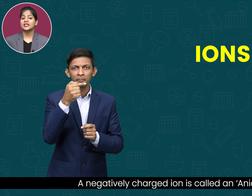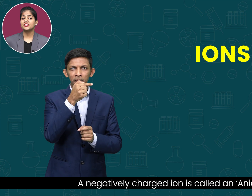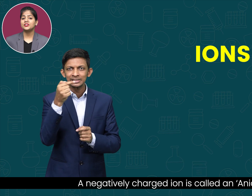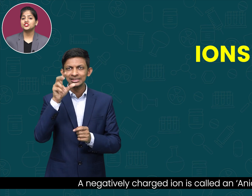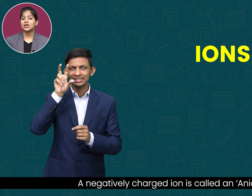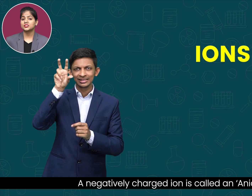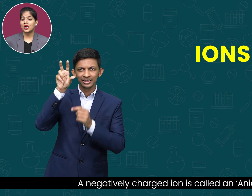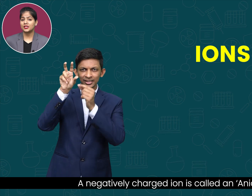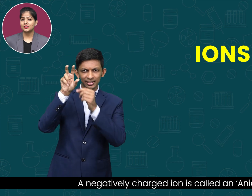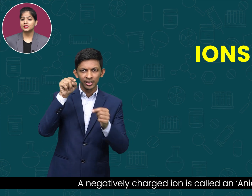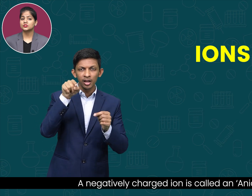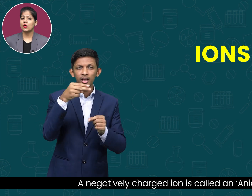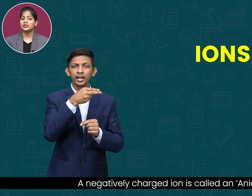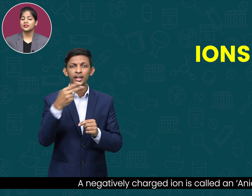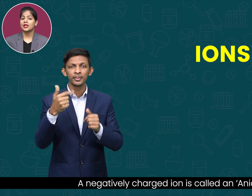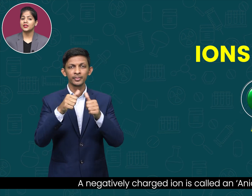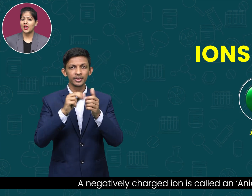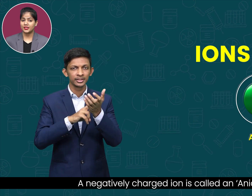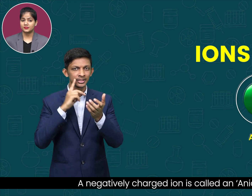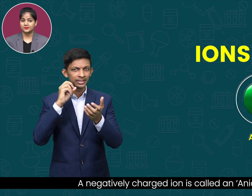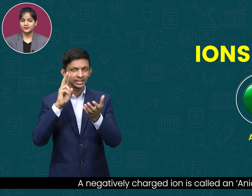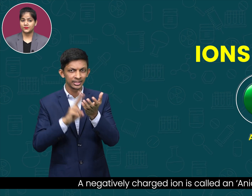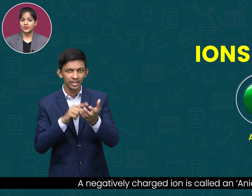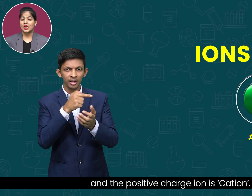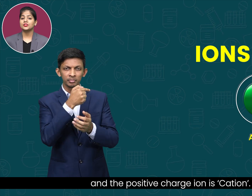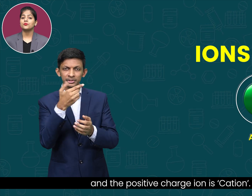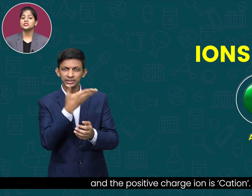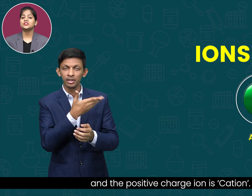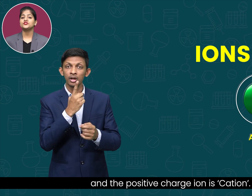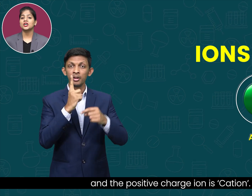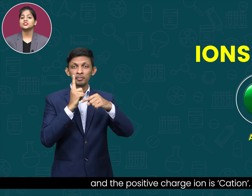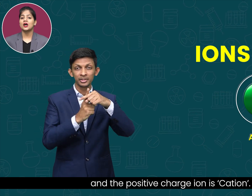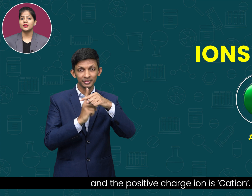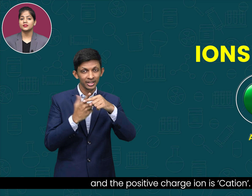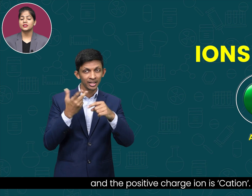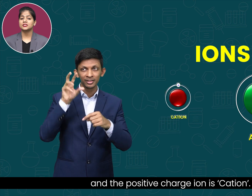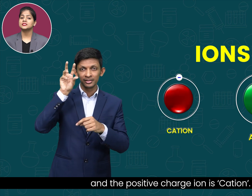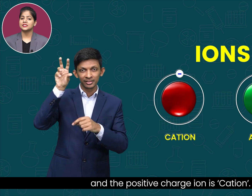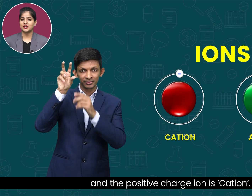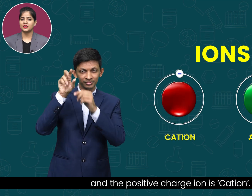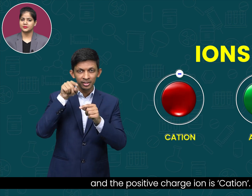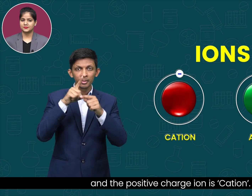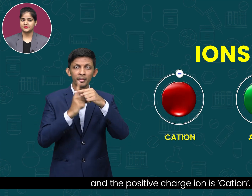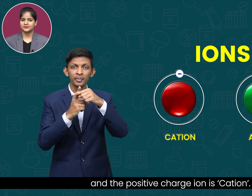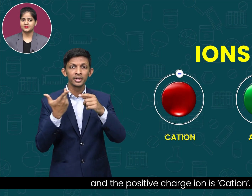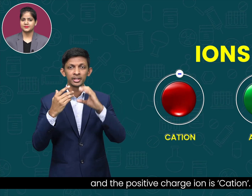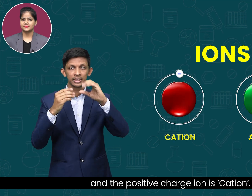A negatively charged ion is called an anion, and the positive charged ion is